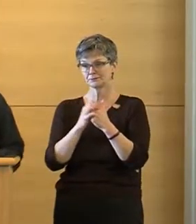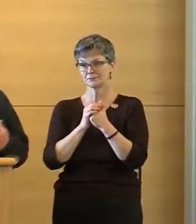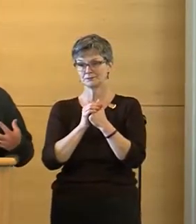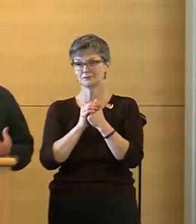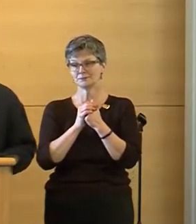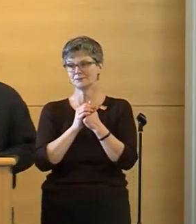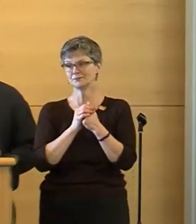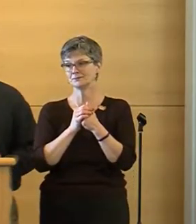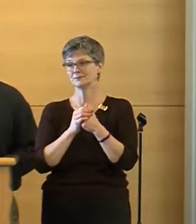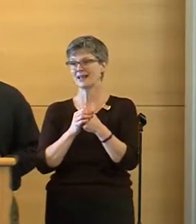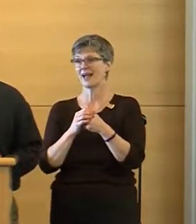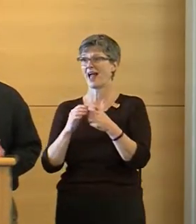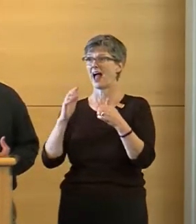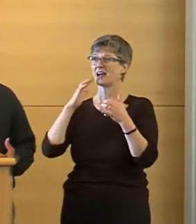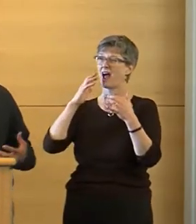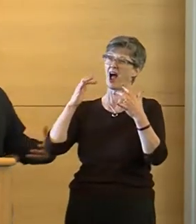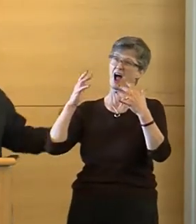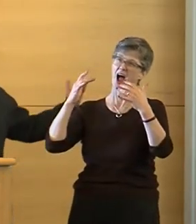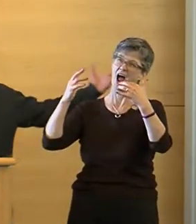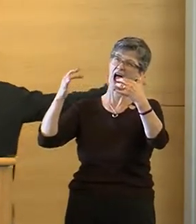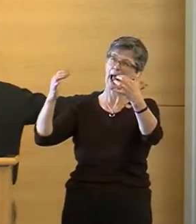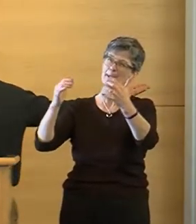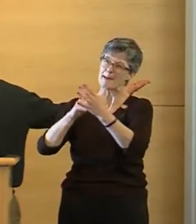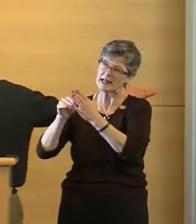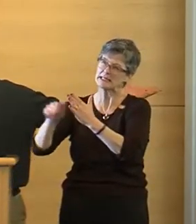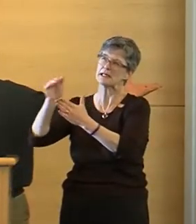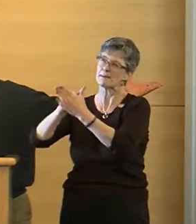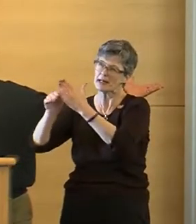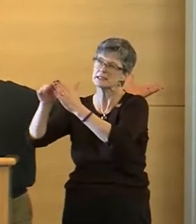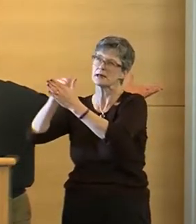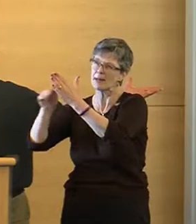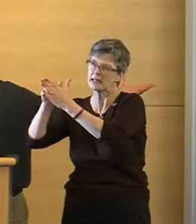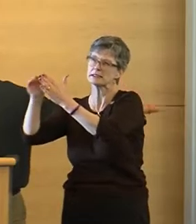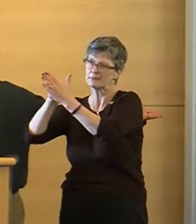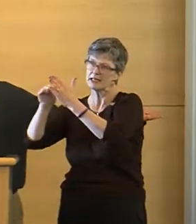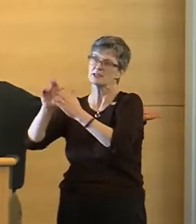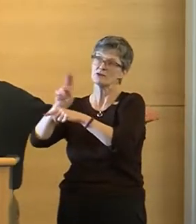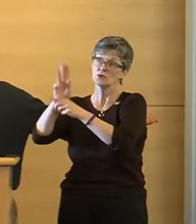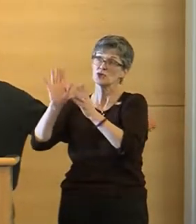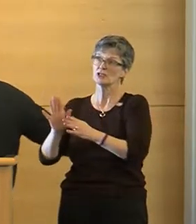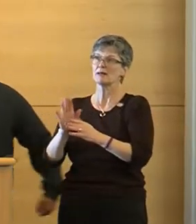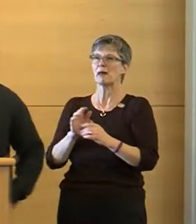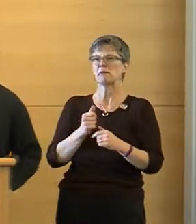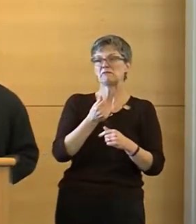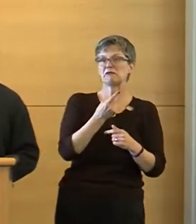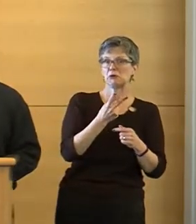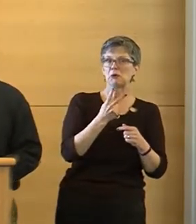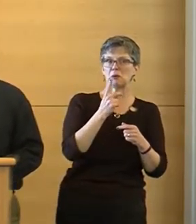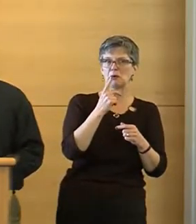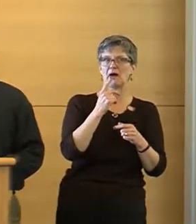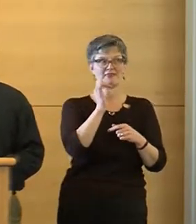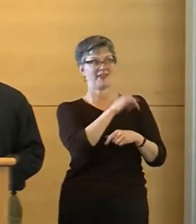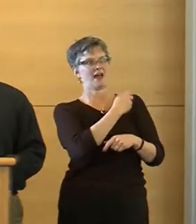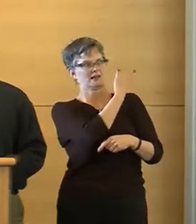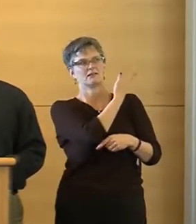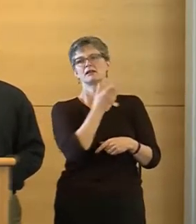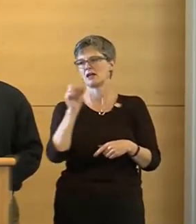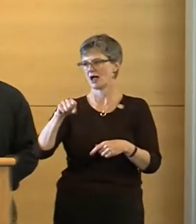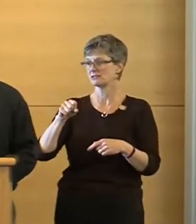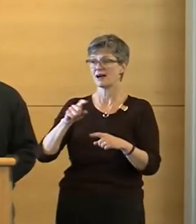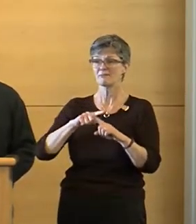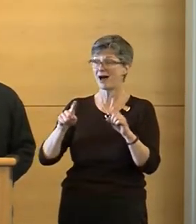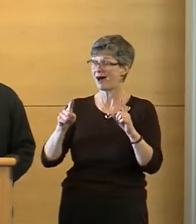person? Okay, not many hands go up, 7 or 8 hands go up. And so my point in